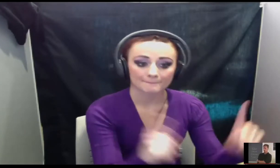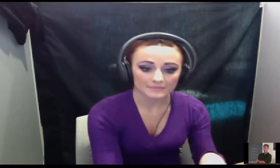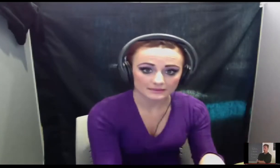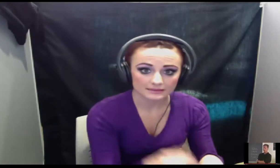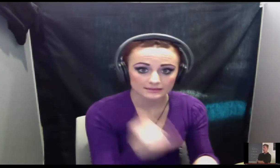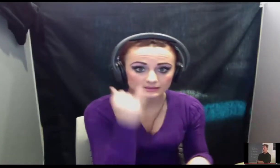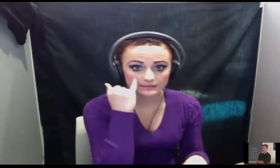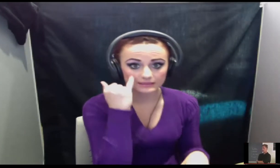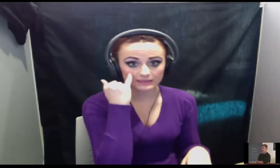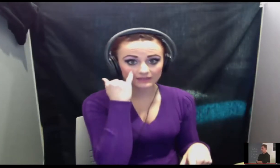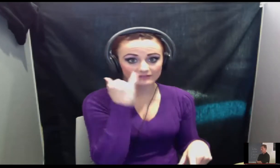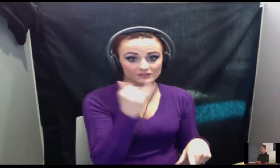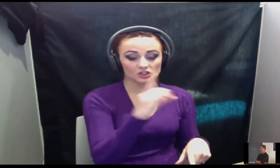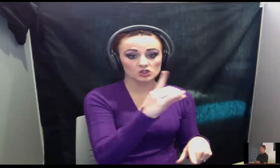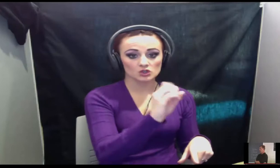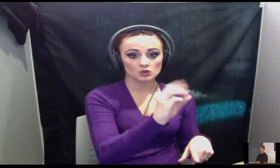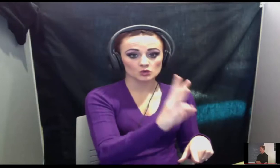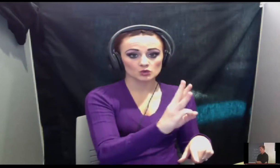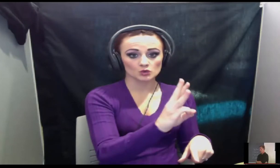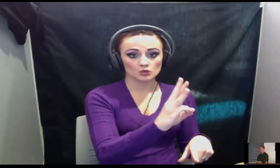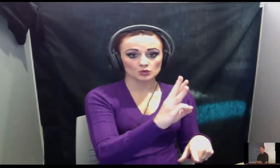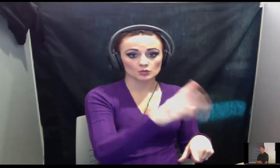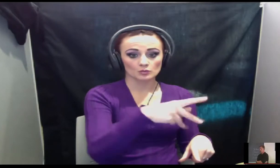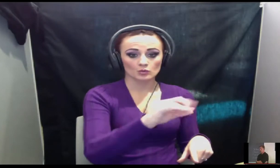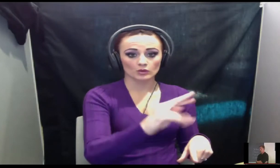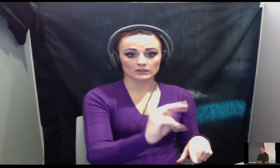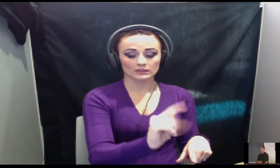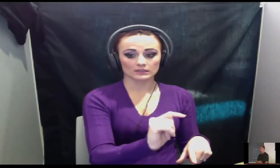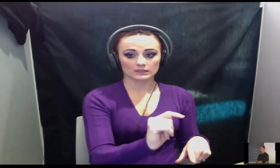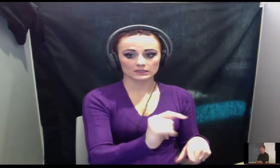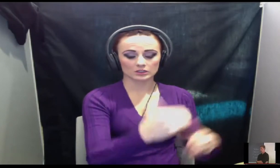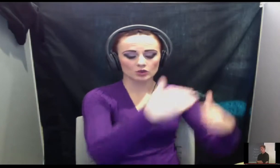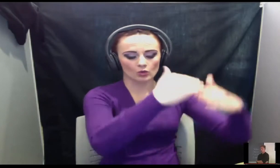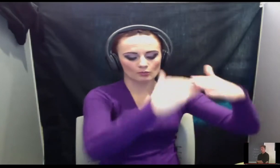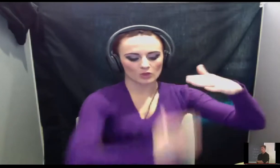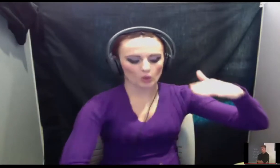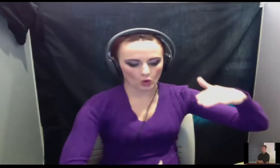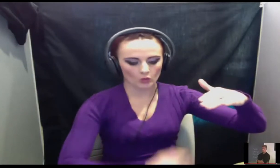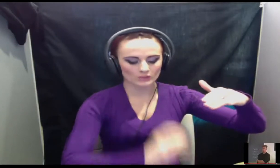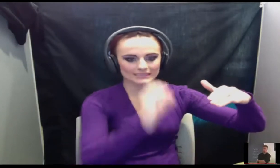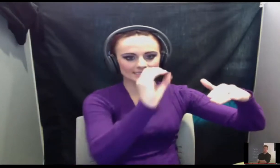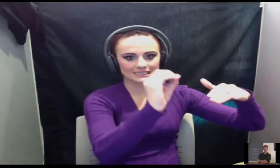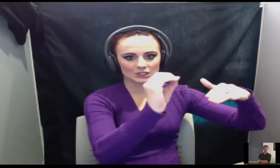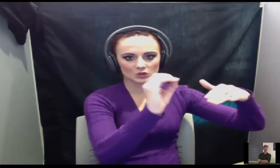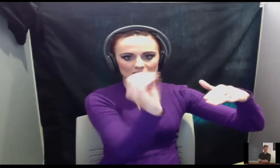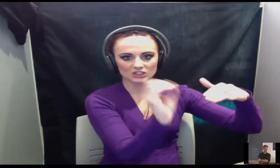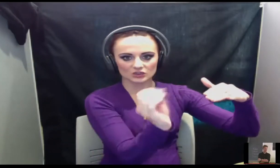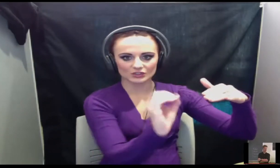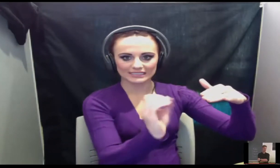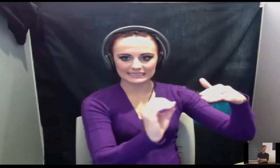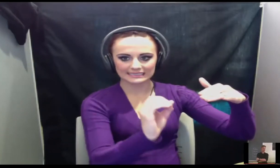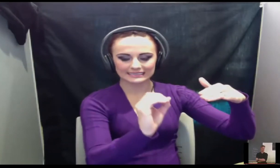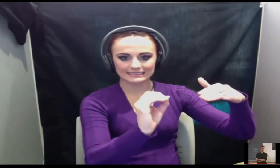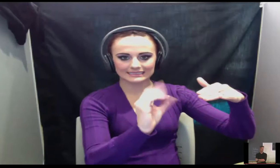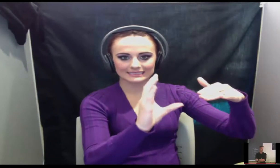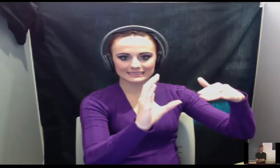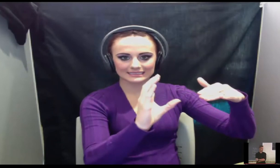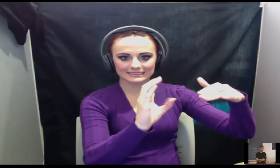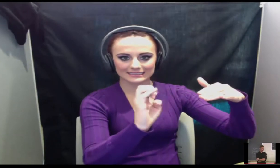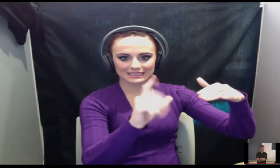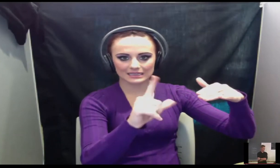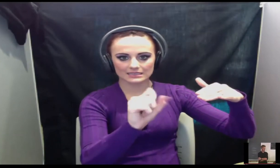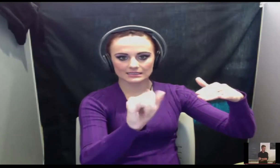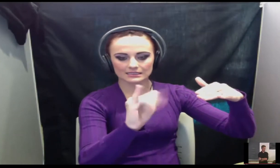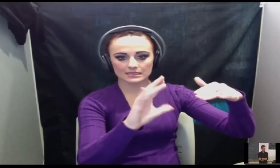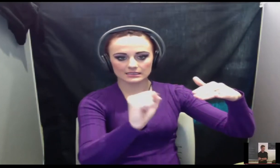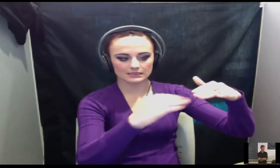Celsius, then you have frost. I was watching the news last night. They said the low last